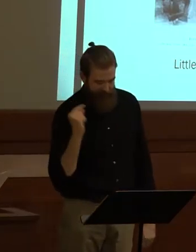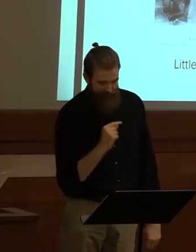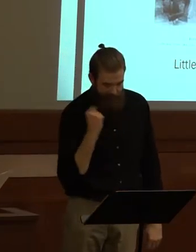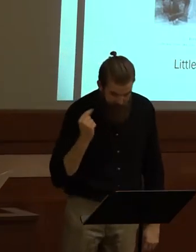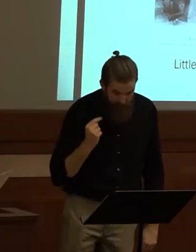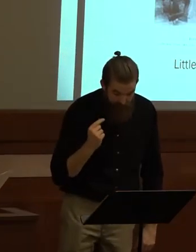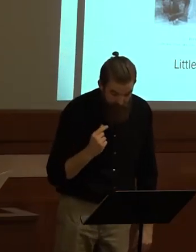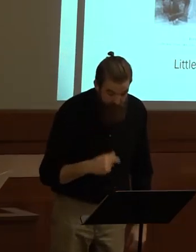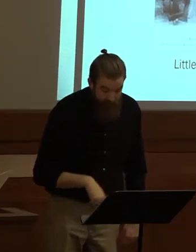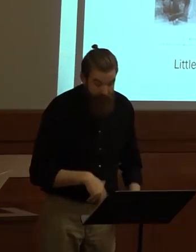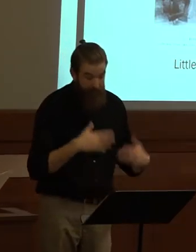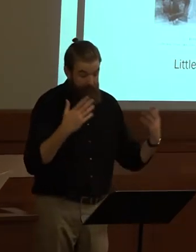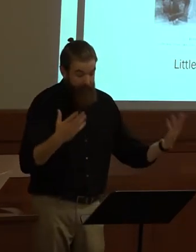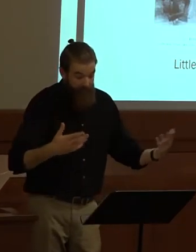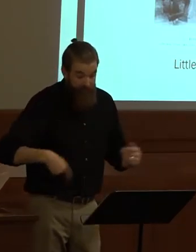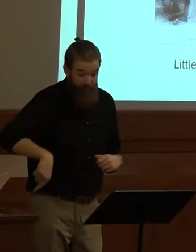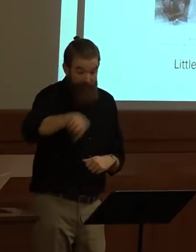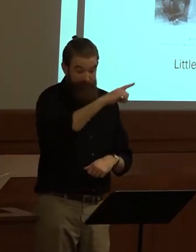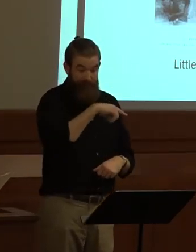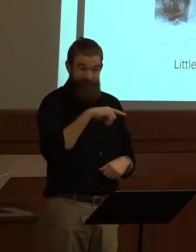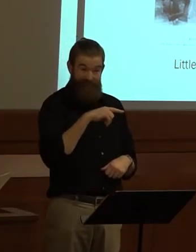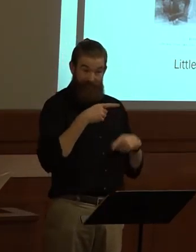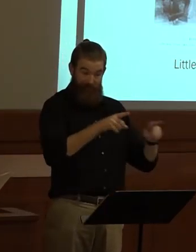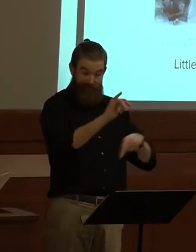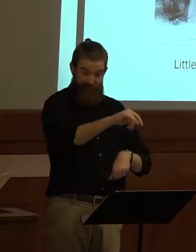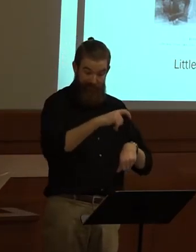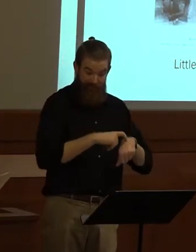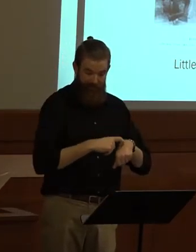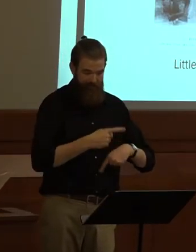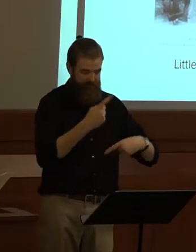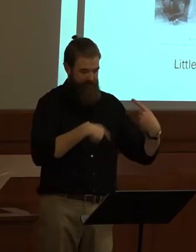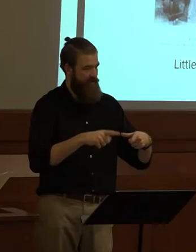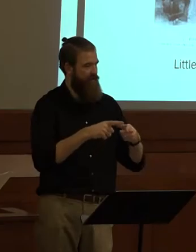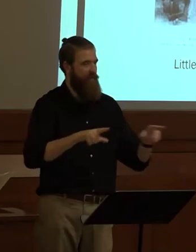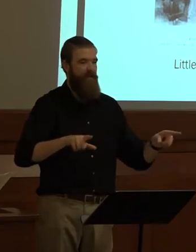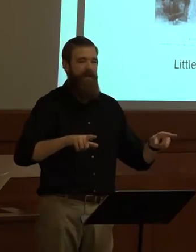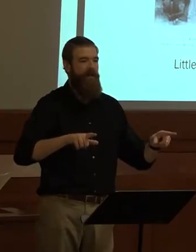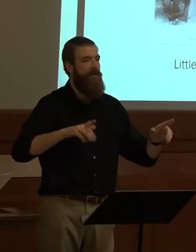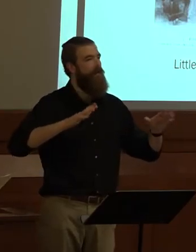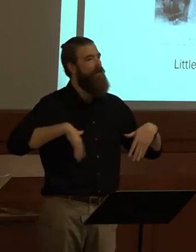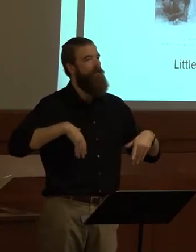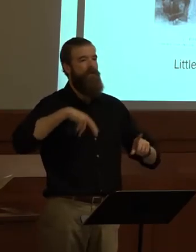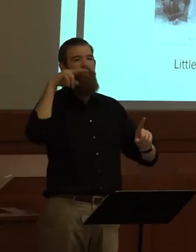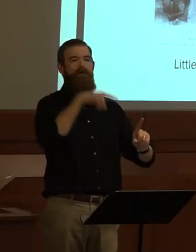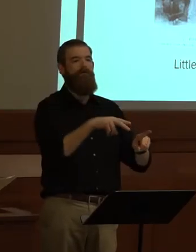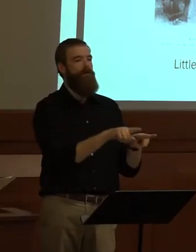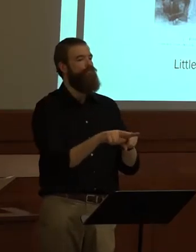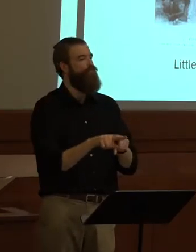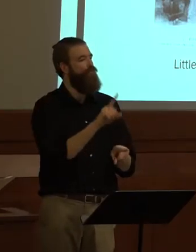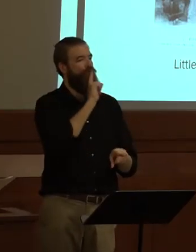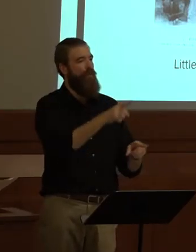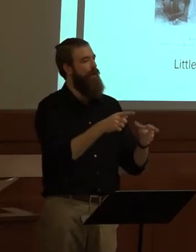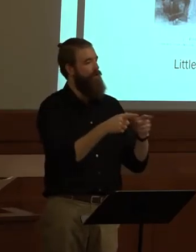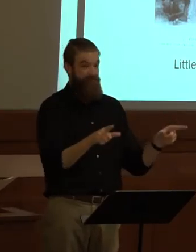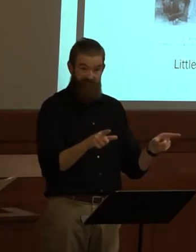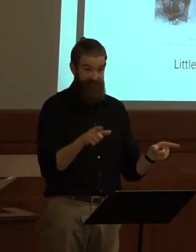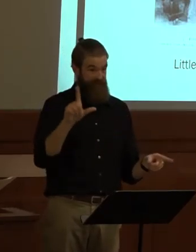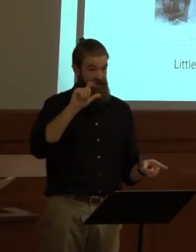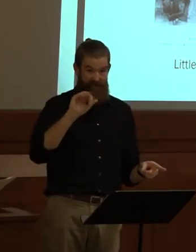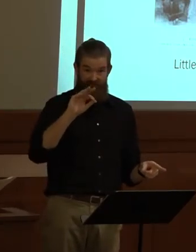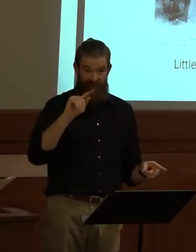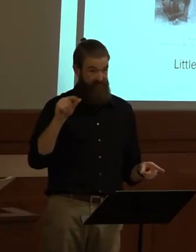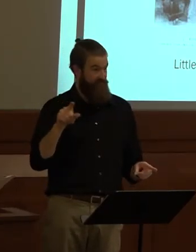the true connection to those in the deaf community for whom the visual channel was the first and most natural mode